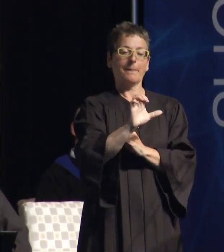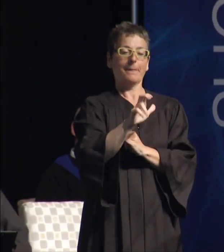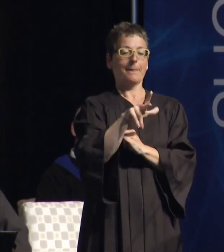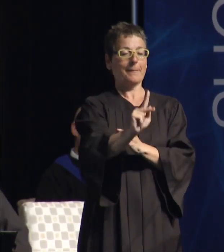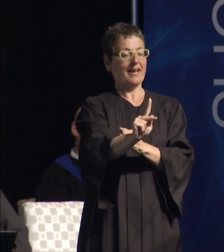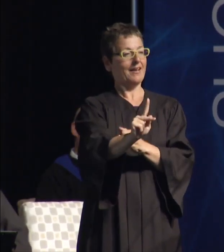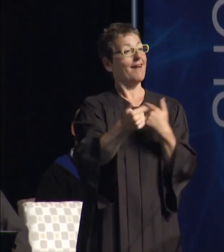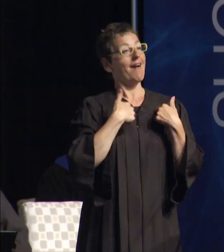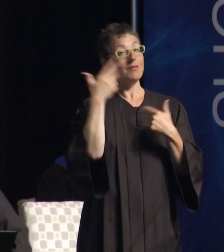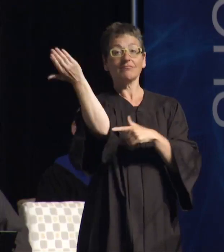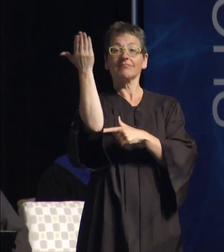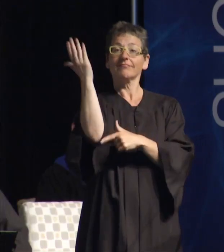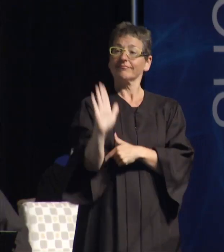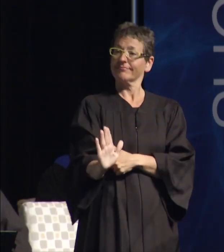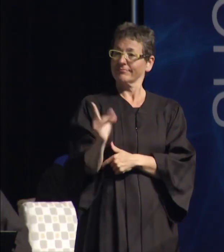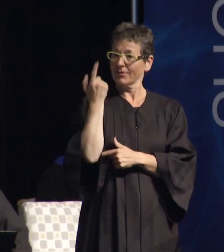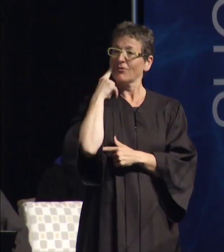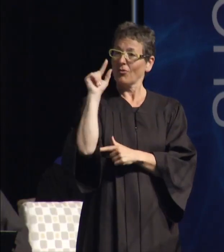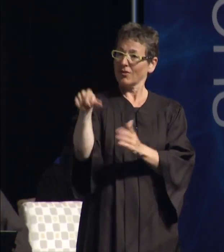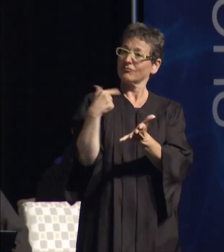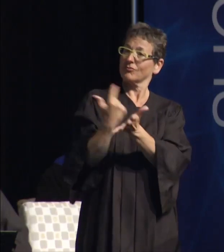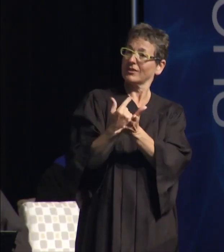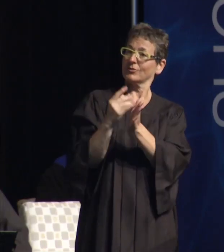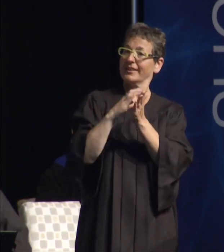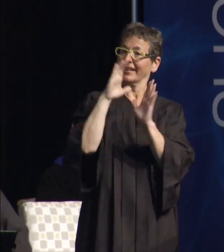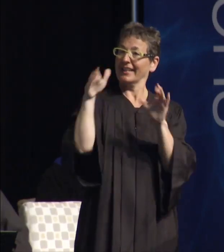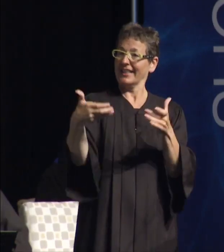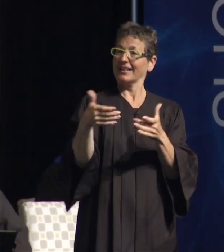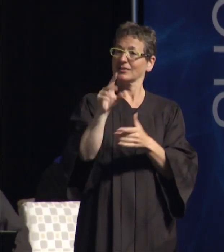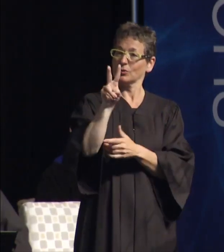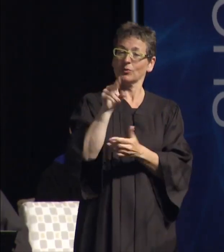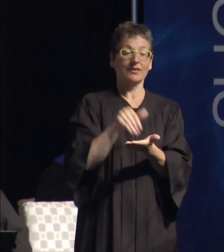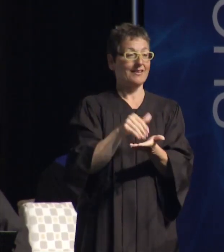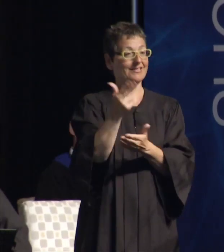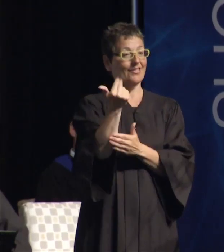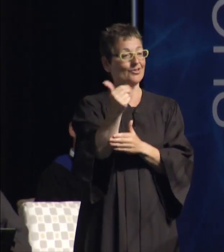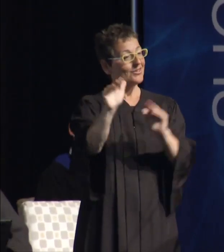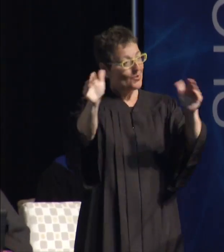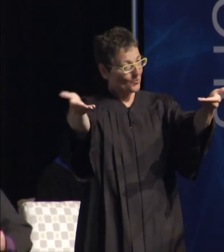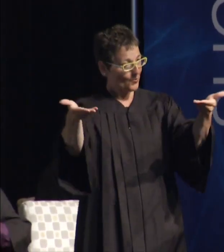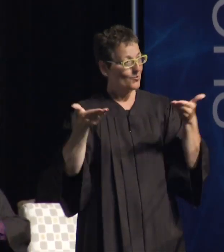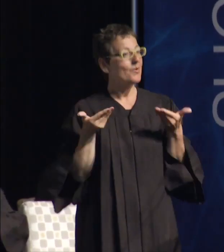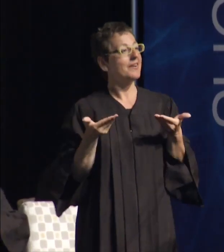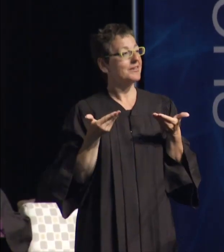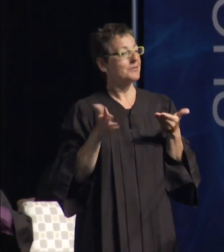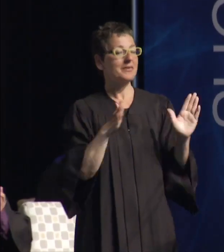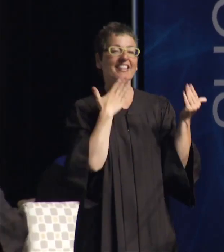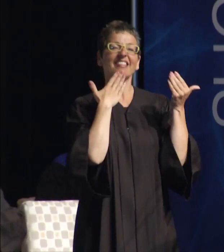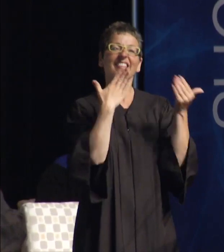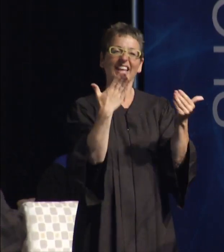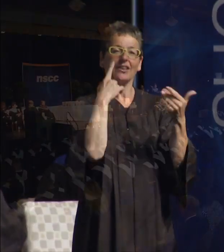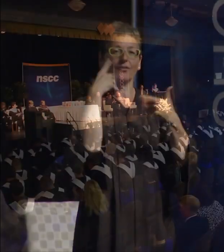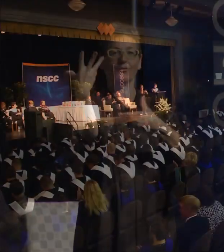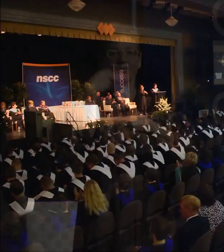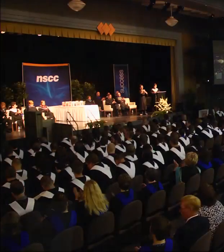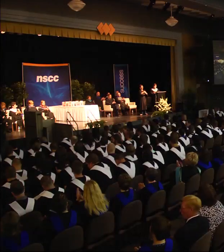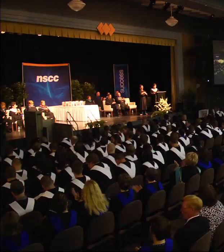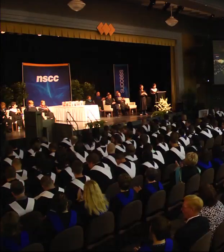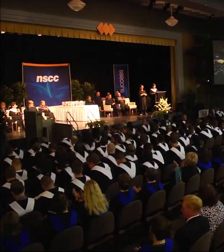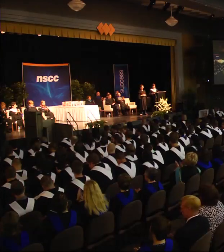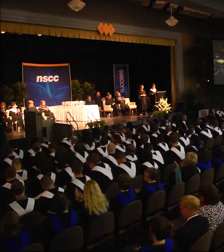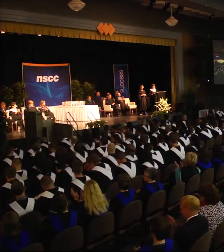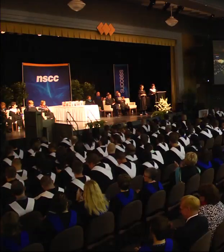valedictorian representing the graduating class of 2013. So welcome all, and thank you for being here.